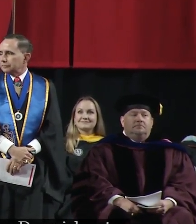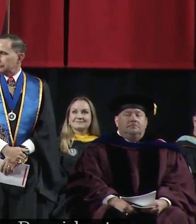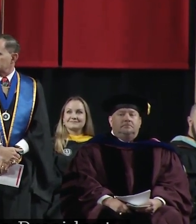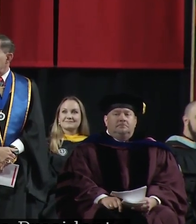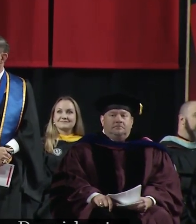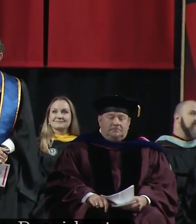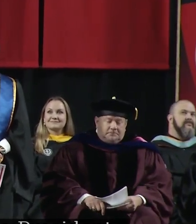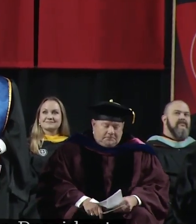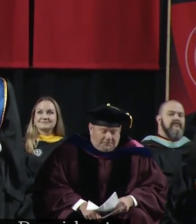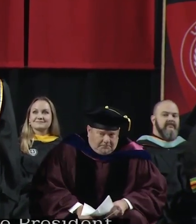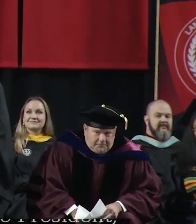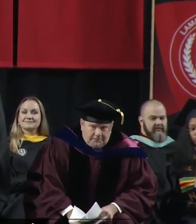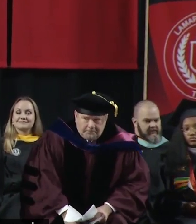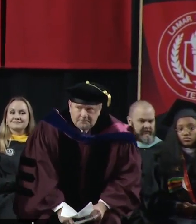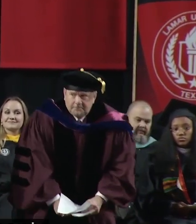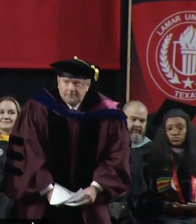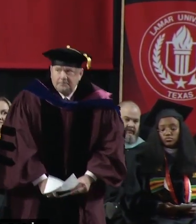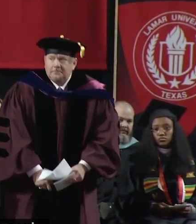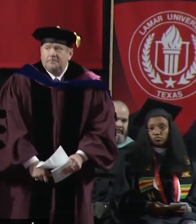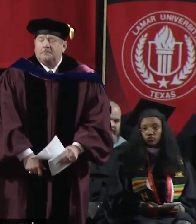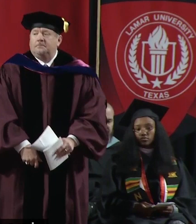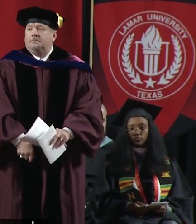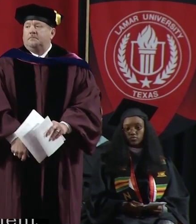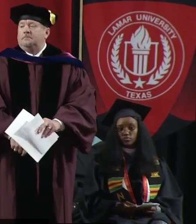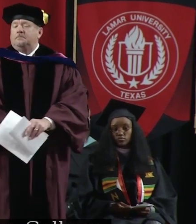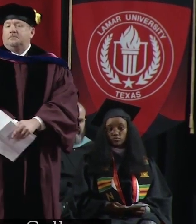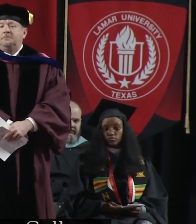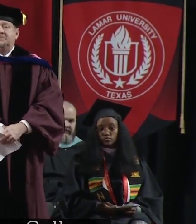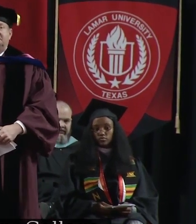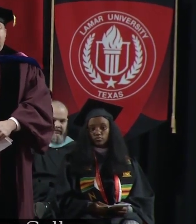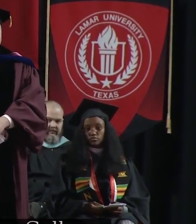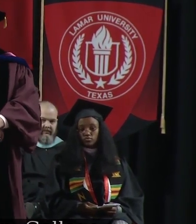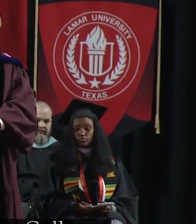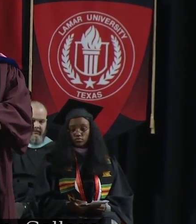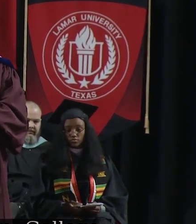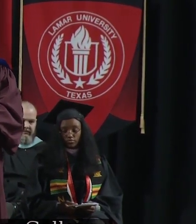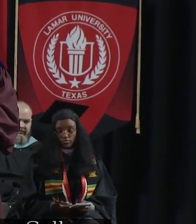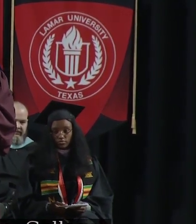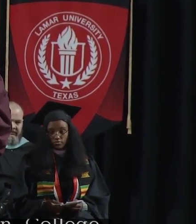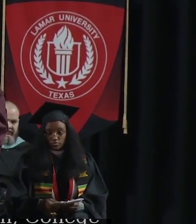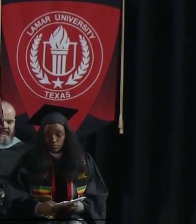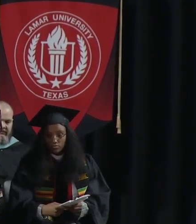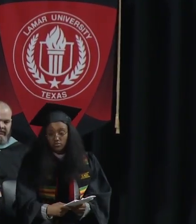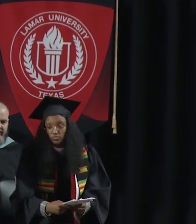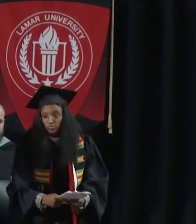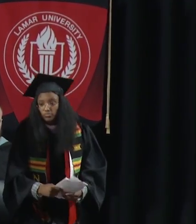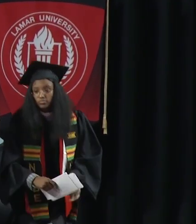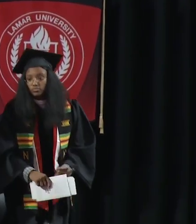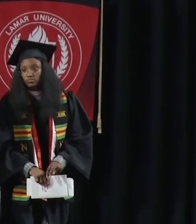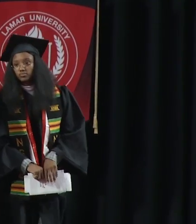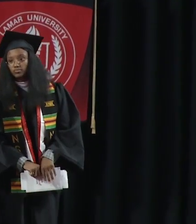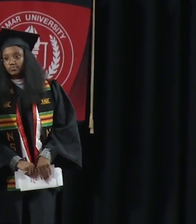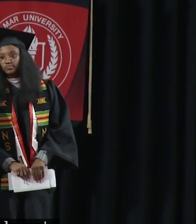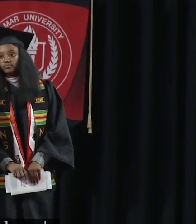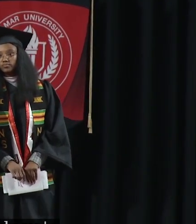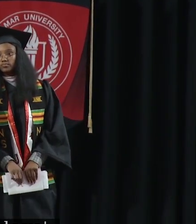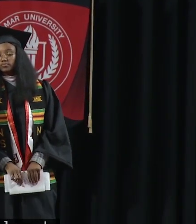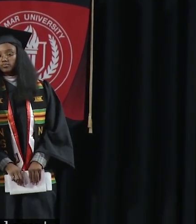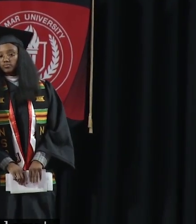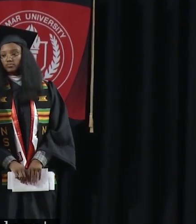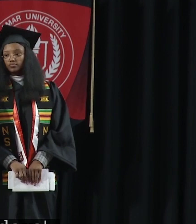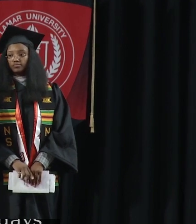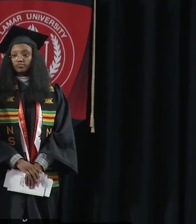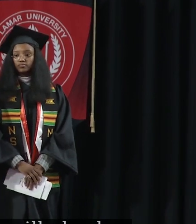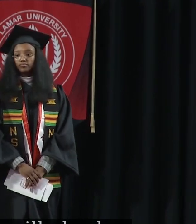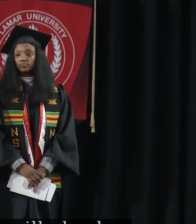Advancement, Dr. Brian Craig, Dean, College of Engineering, and Ms. Deja Roberts, today's student speaker, who